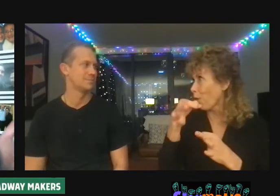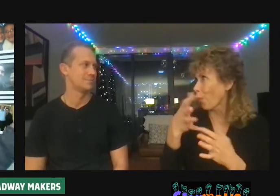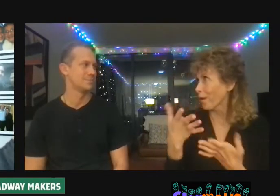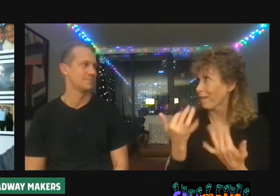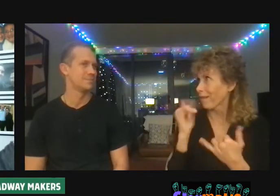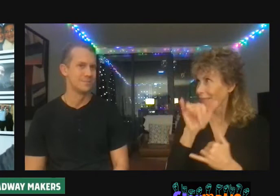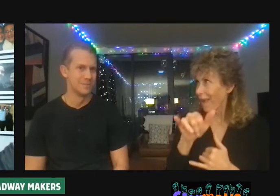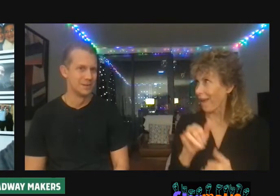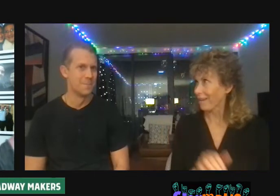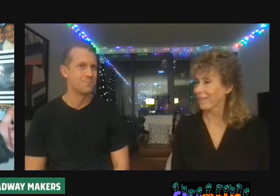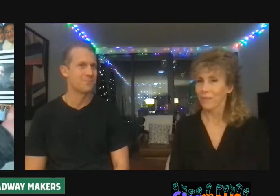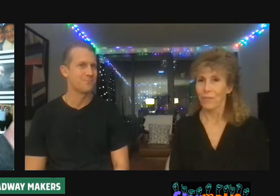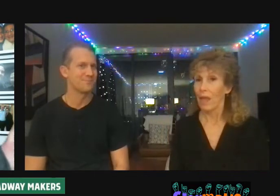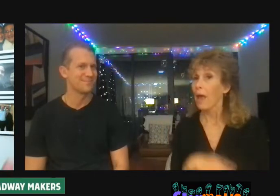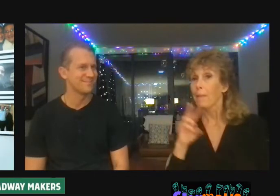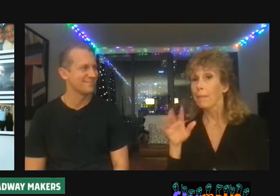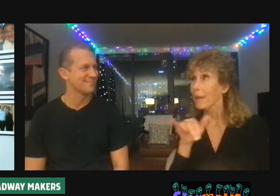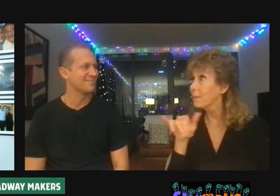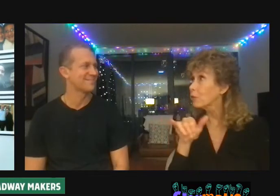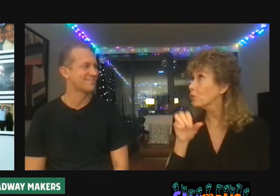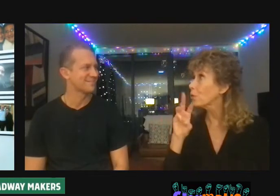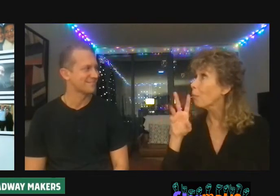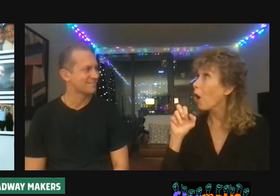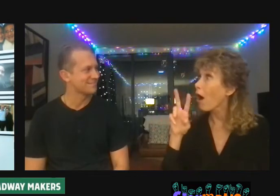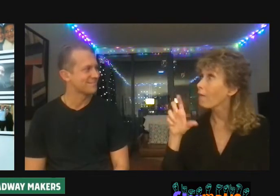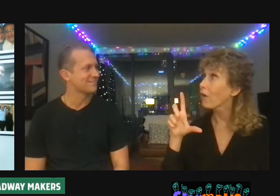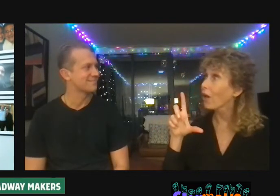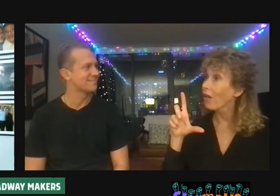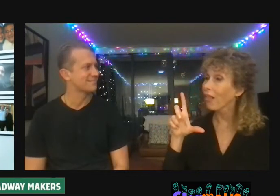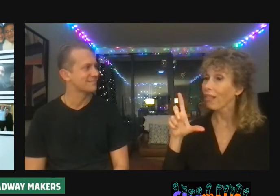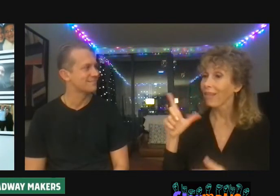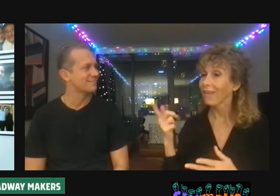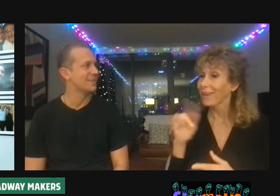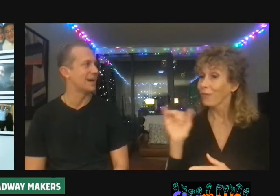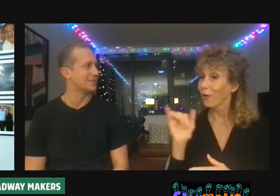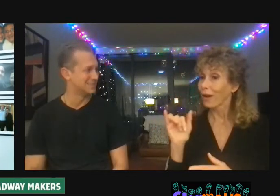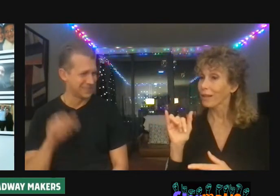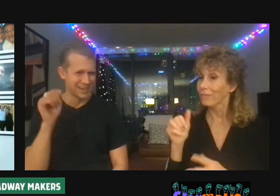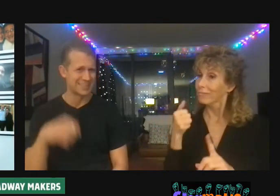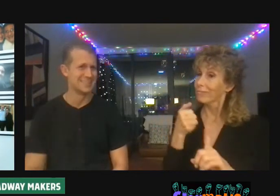And maybe the Marvel superhero is going to do it for us in mass media.